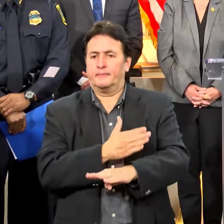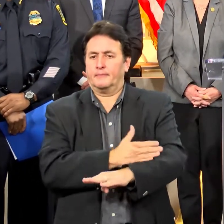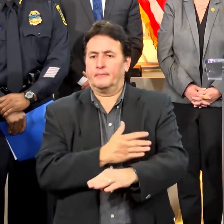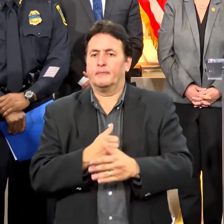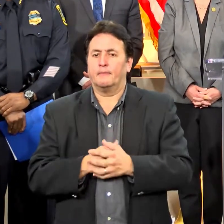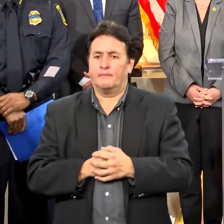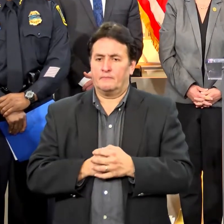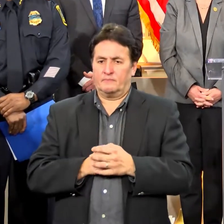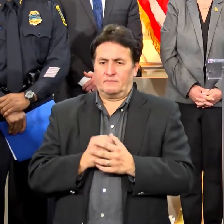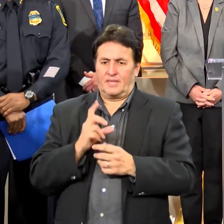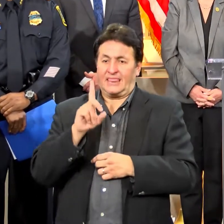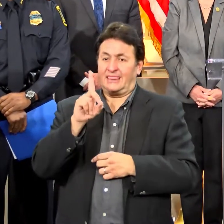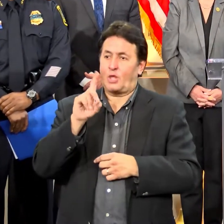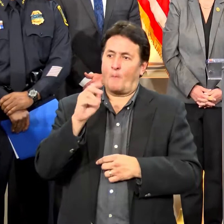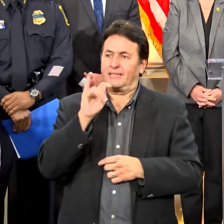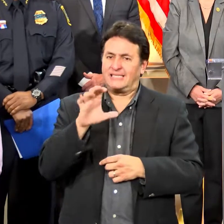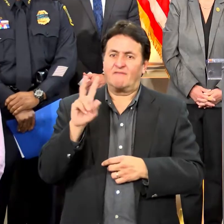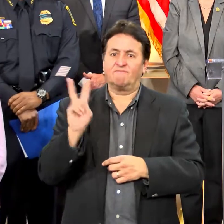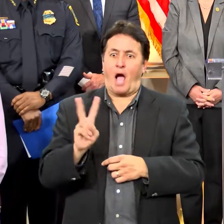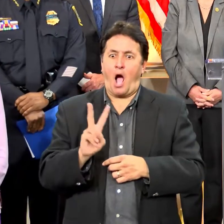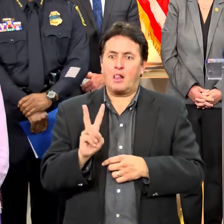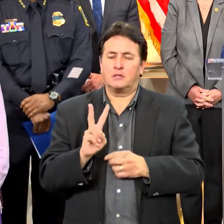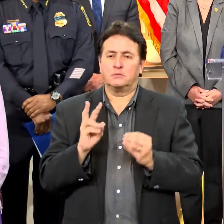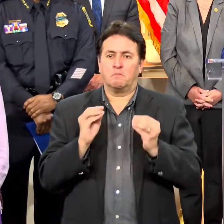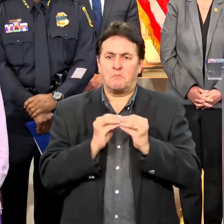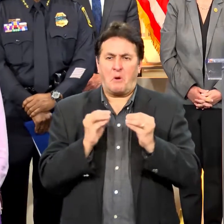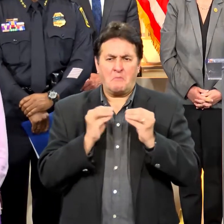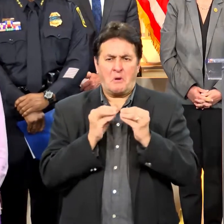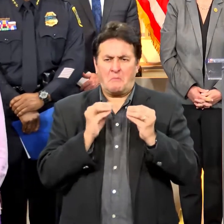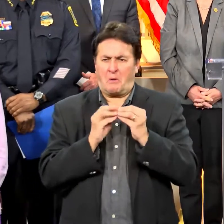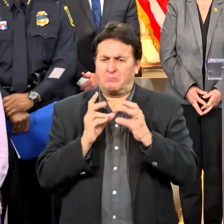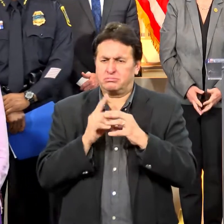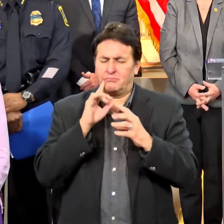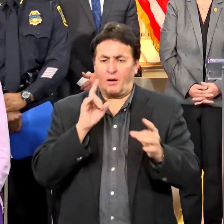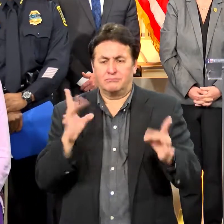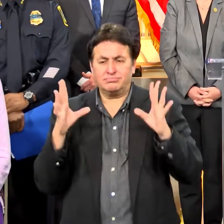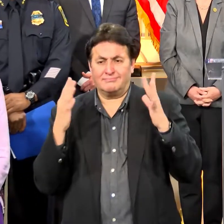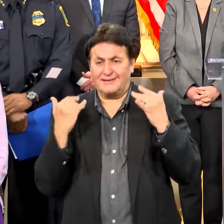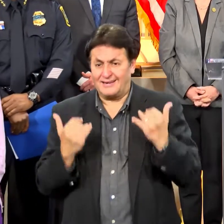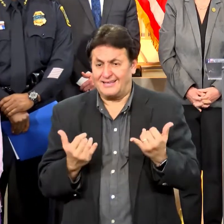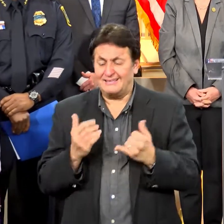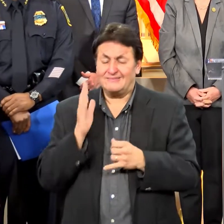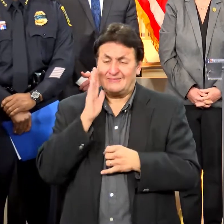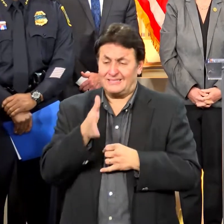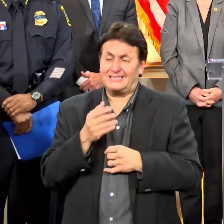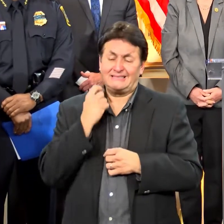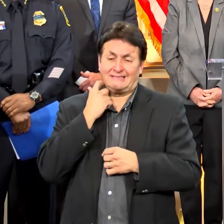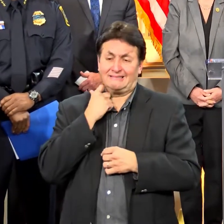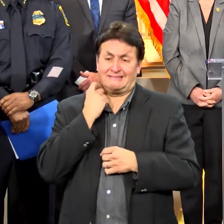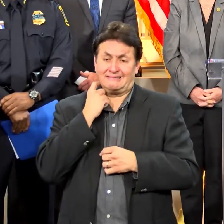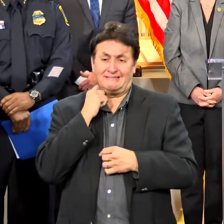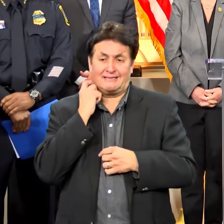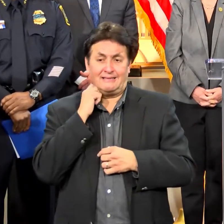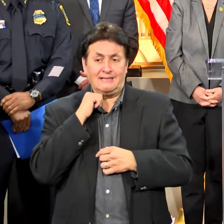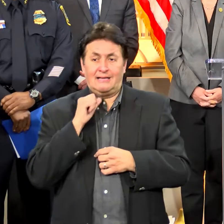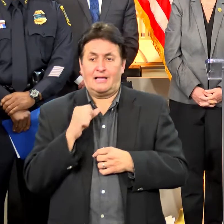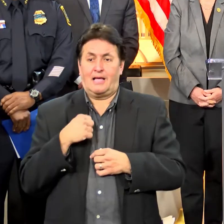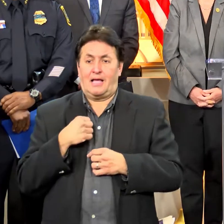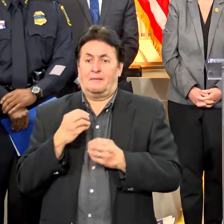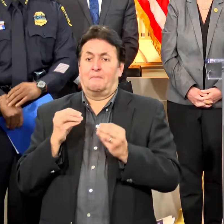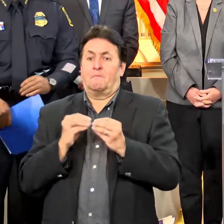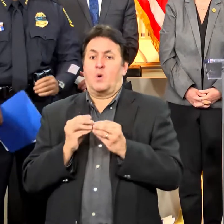quickly lead to lethal confrontations, need more. Today, I'm announcing an additional $3 million effort to provide